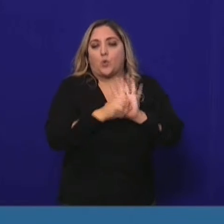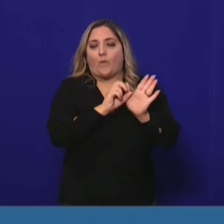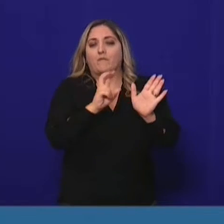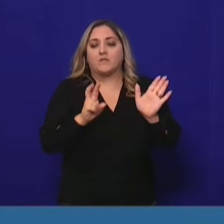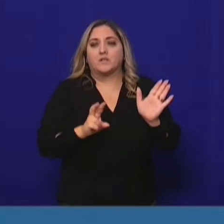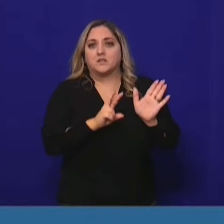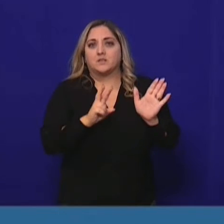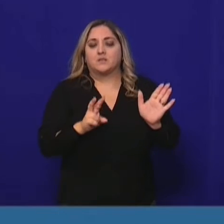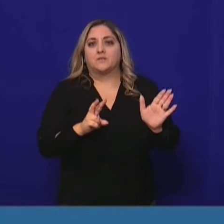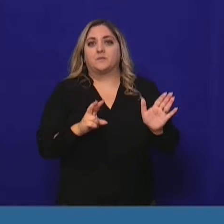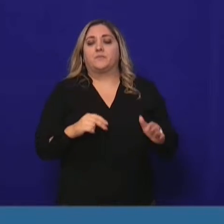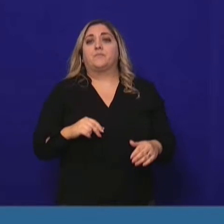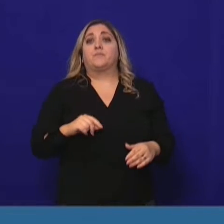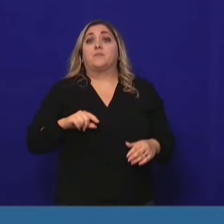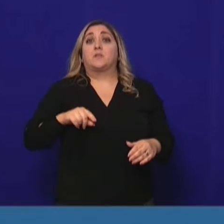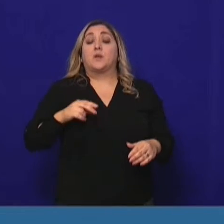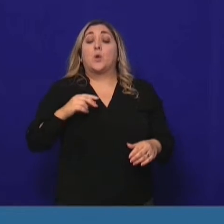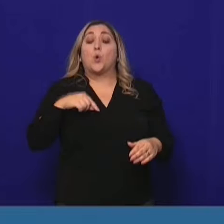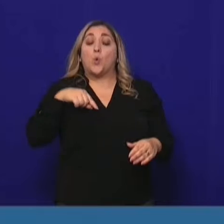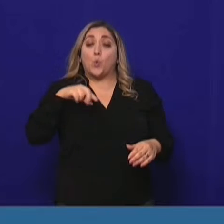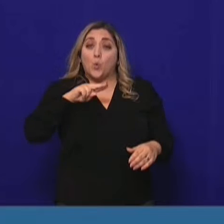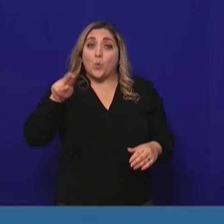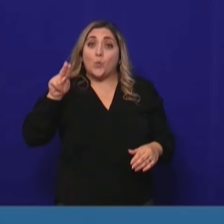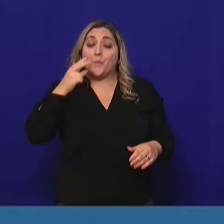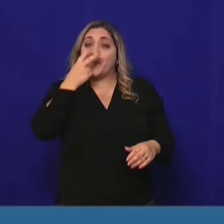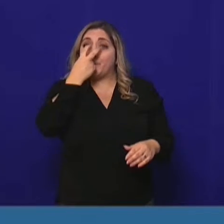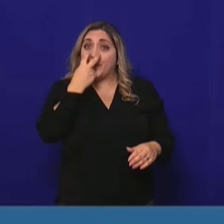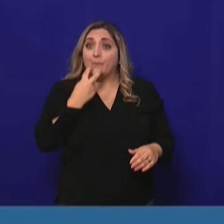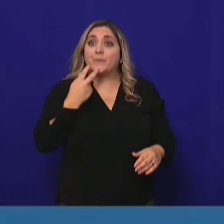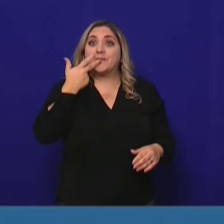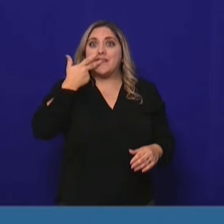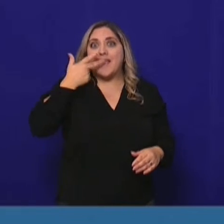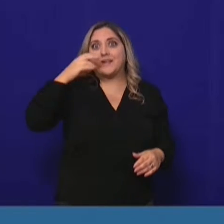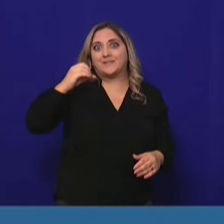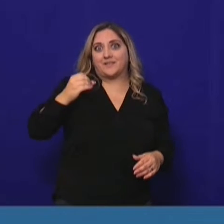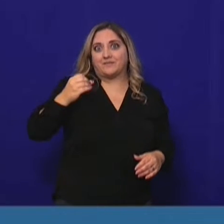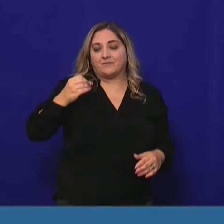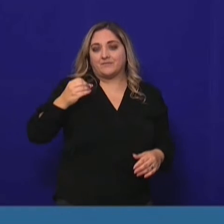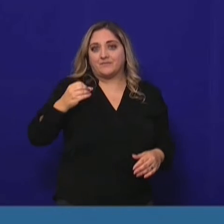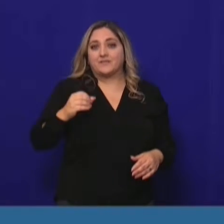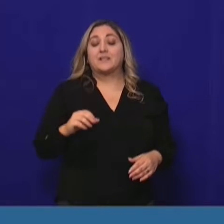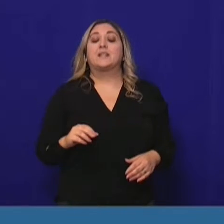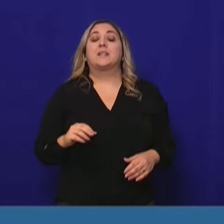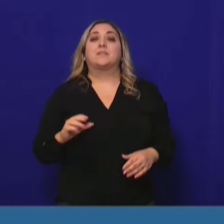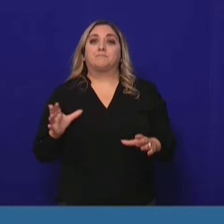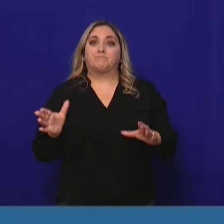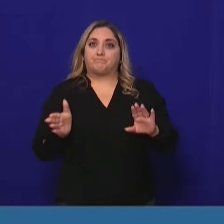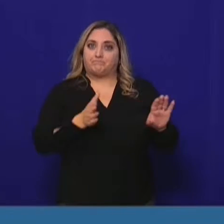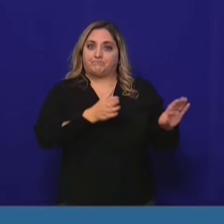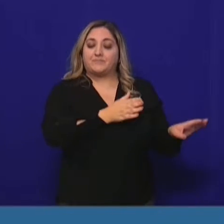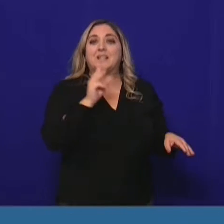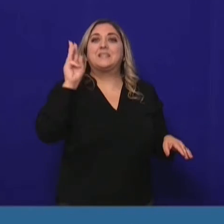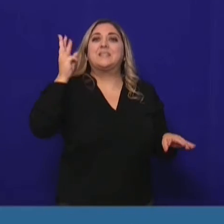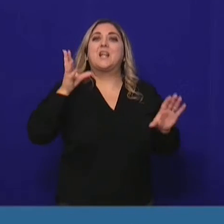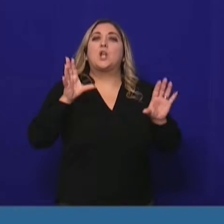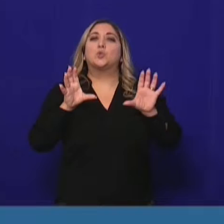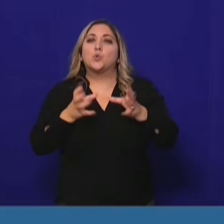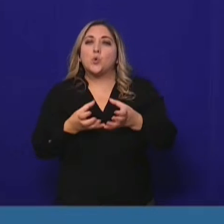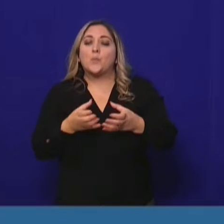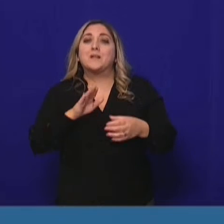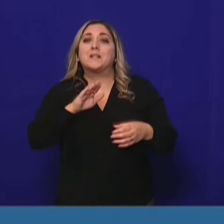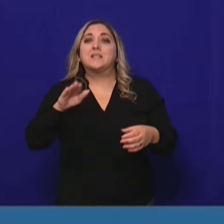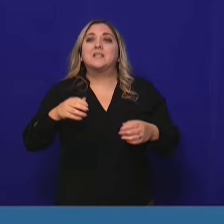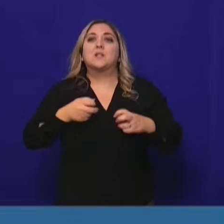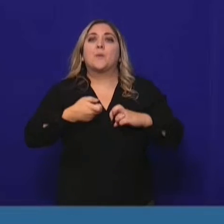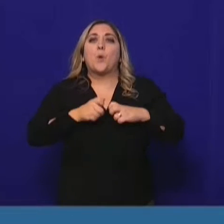din il-pandemija, persuni mbagħad il fuq minn 80 sena. Mbagħad għandna t-tielet cohort dawk in-nies li jbatu